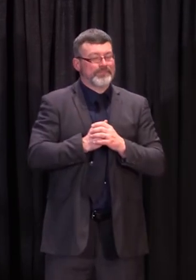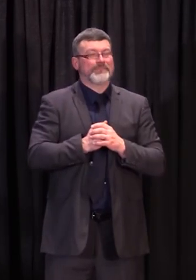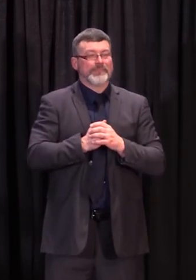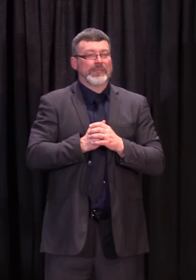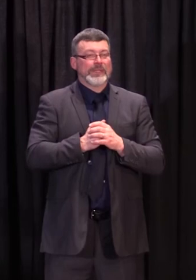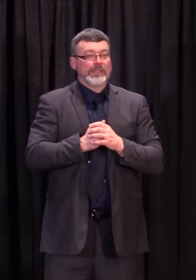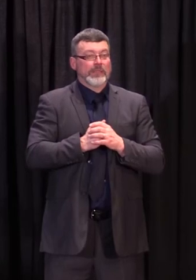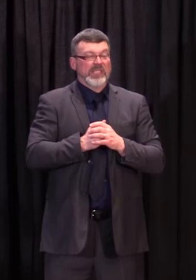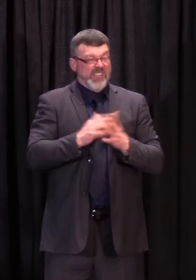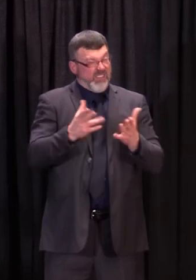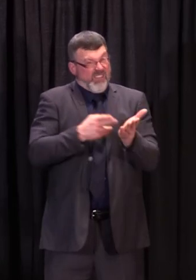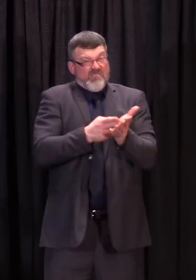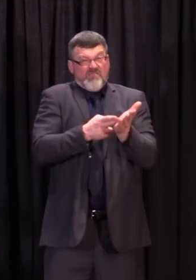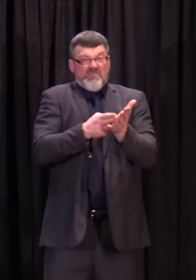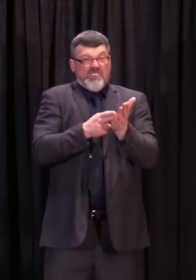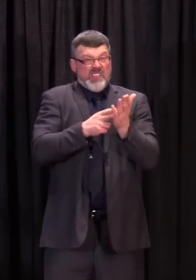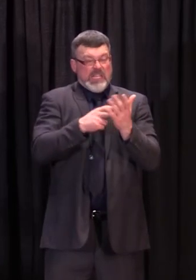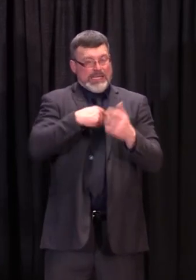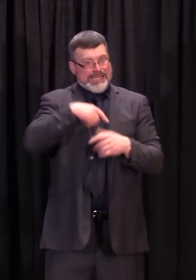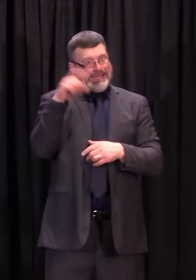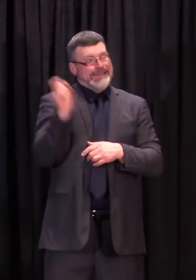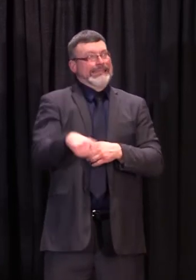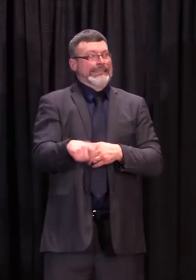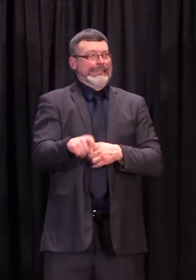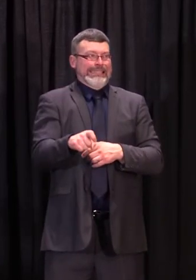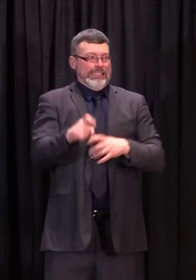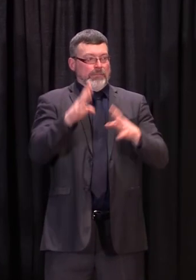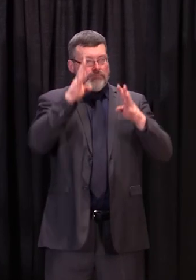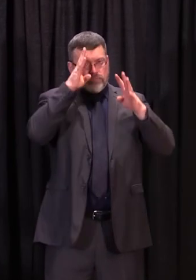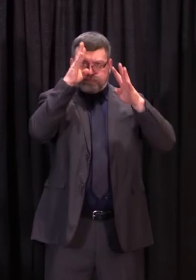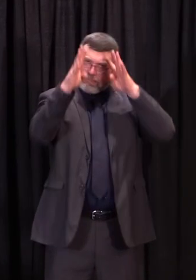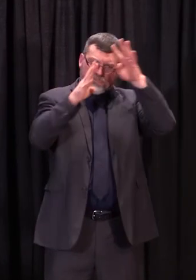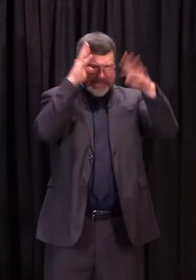The reality is, we need to get creative,